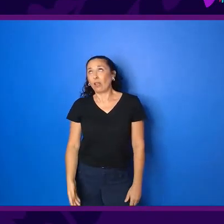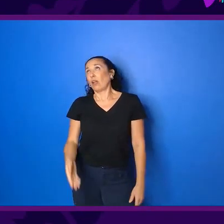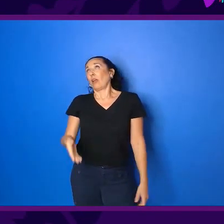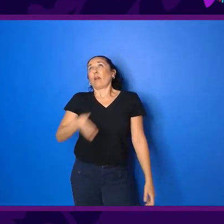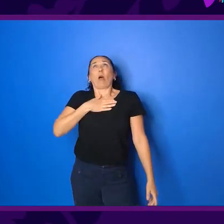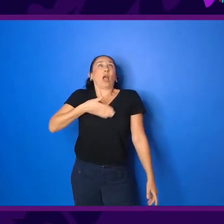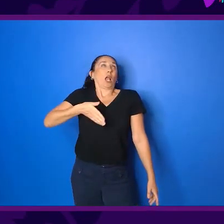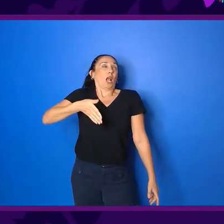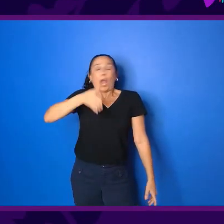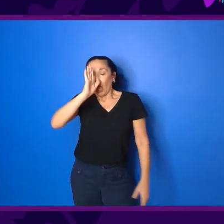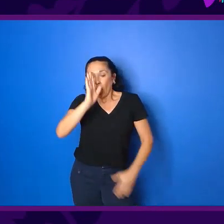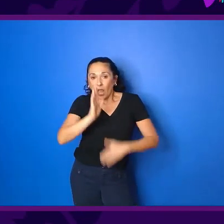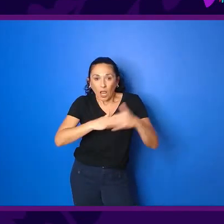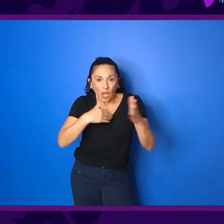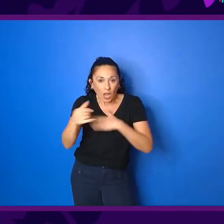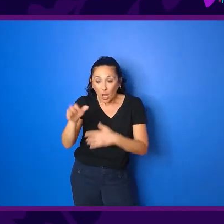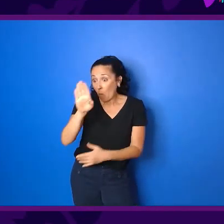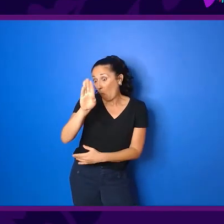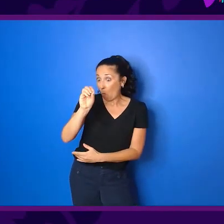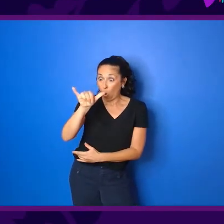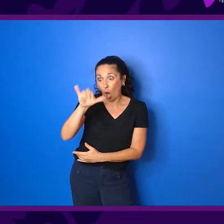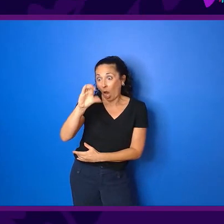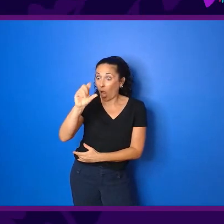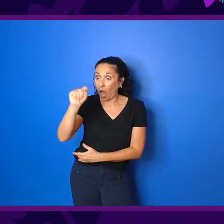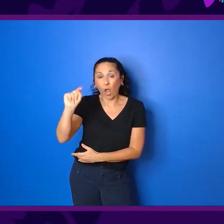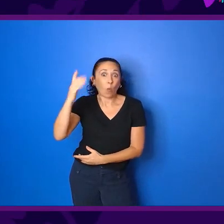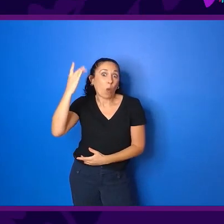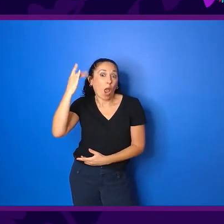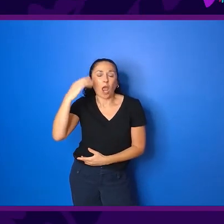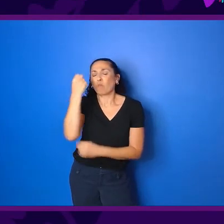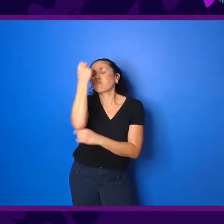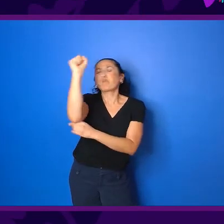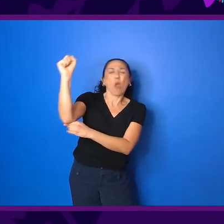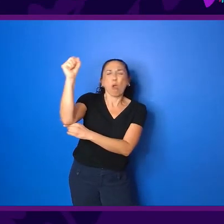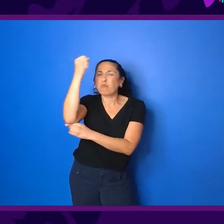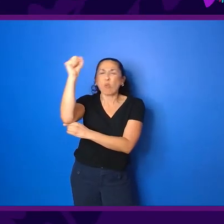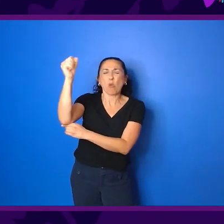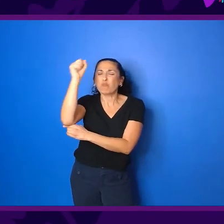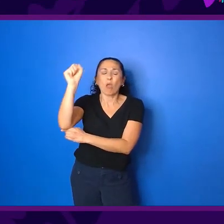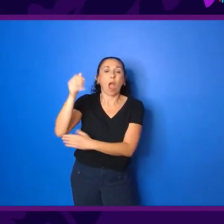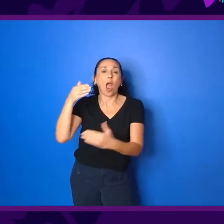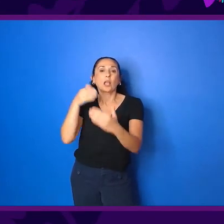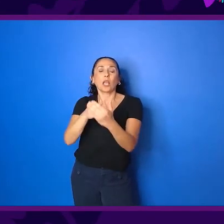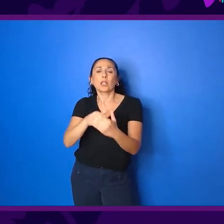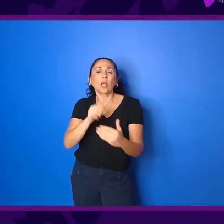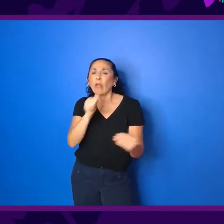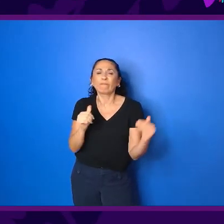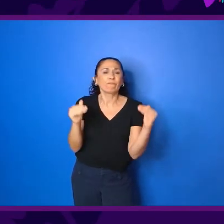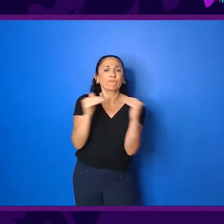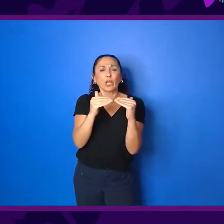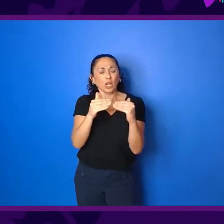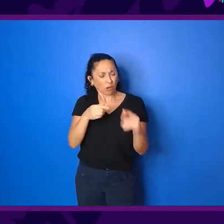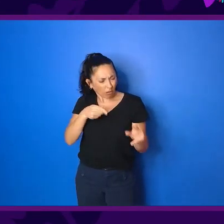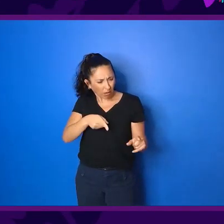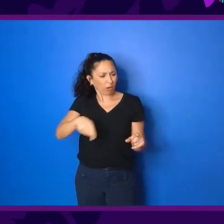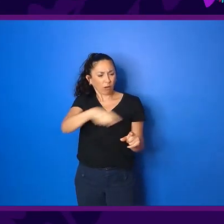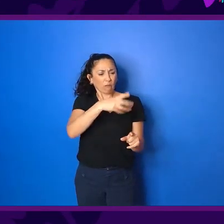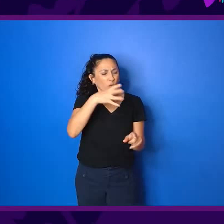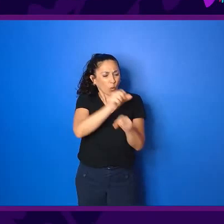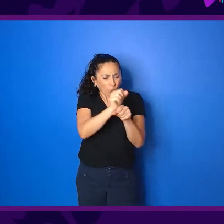It says here that she boycotts because it's a protest of the unfair treatment of agricultural workers on grape farms in